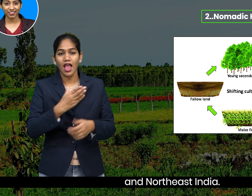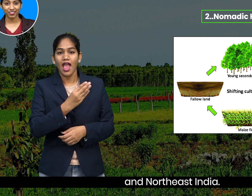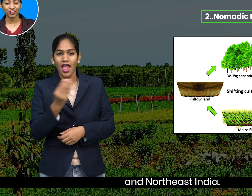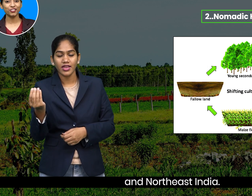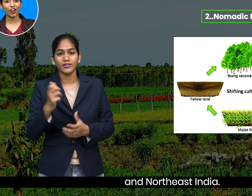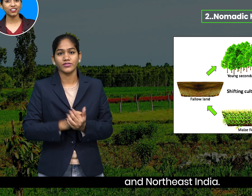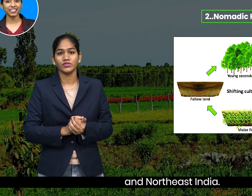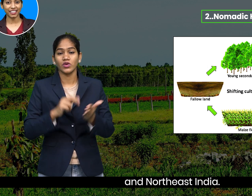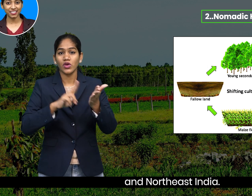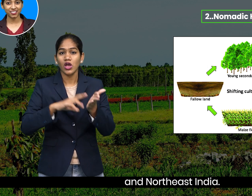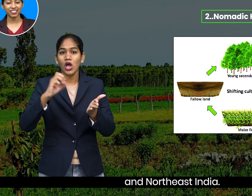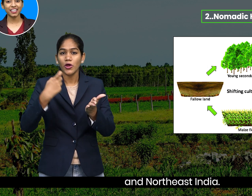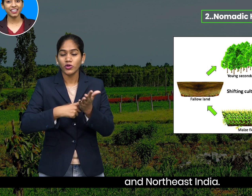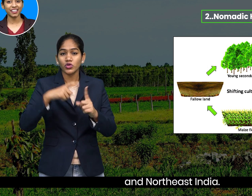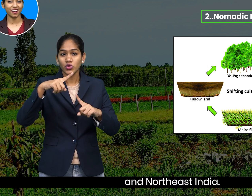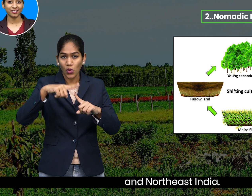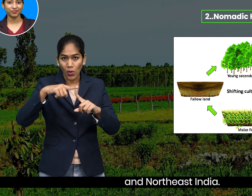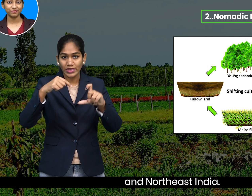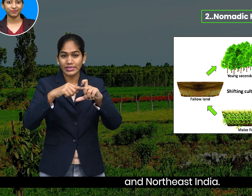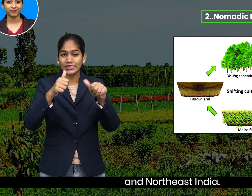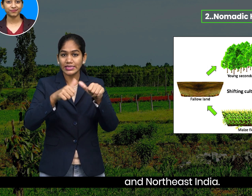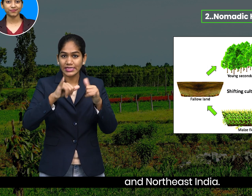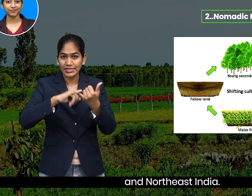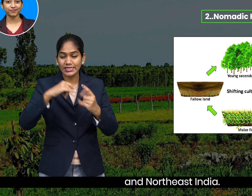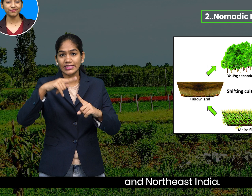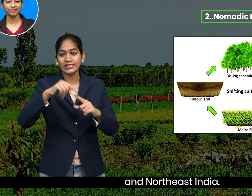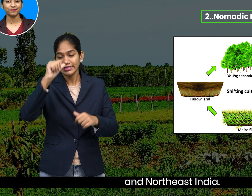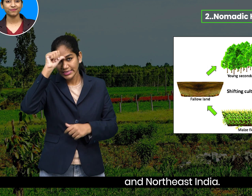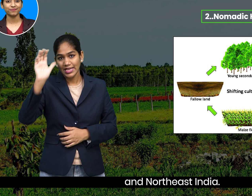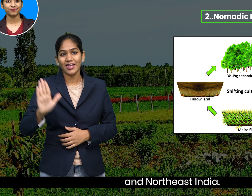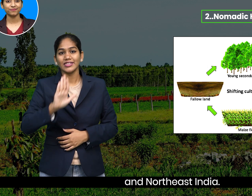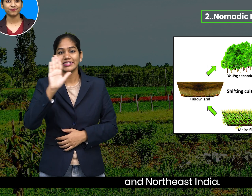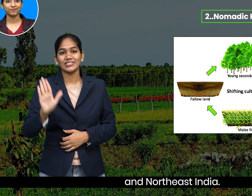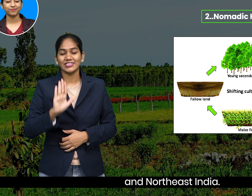and Northeast India.